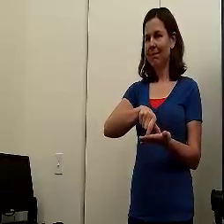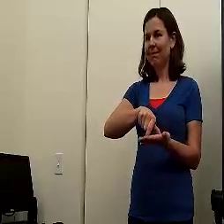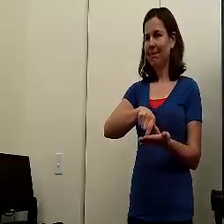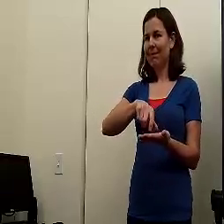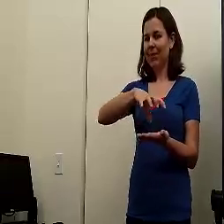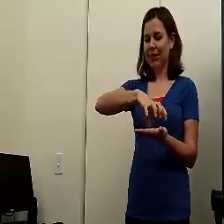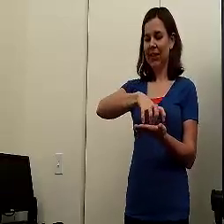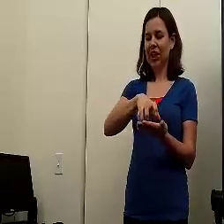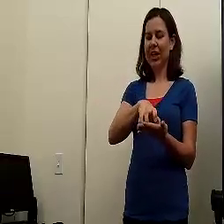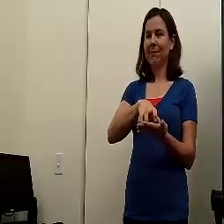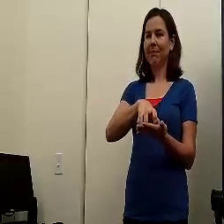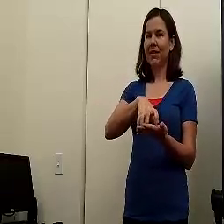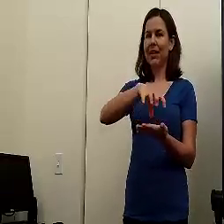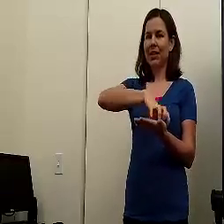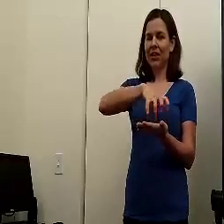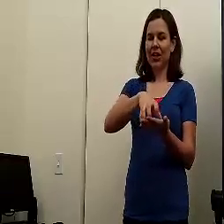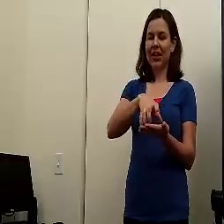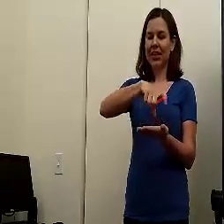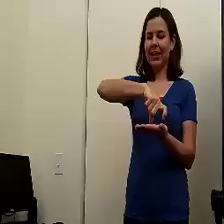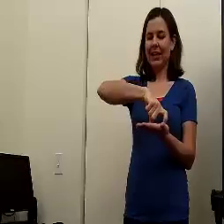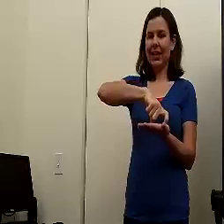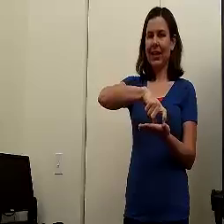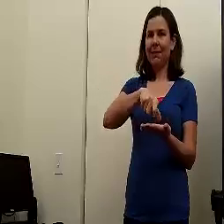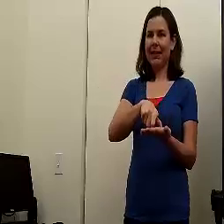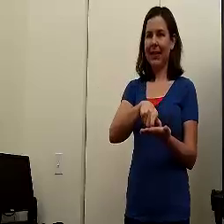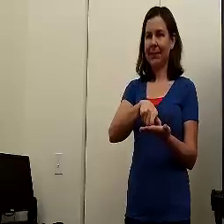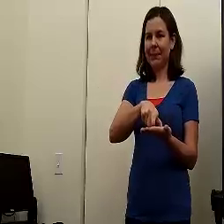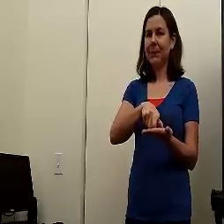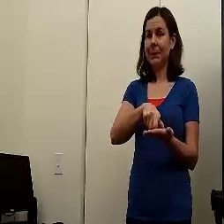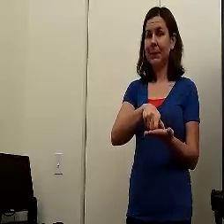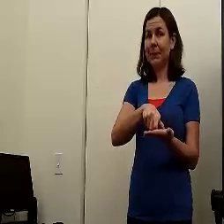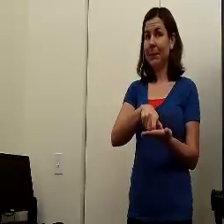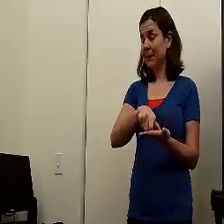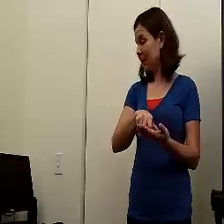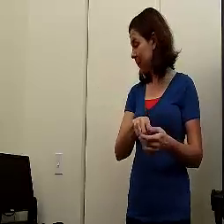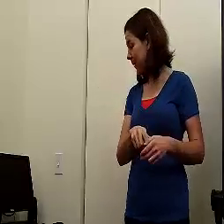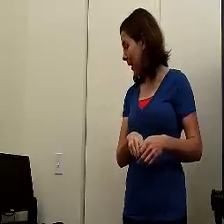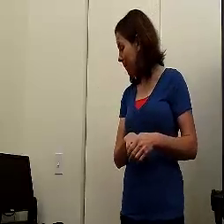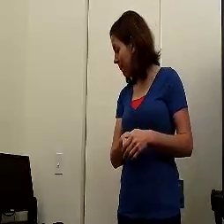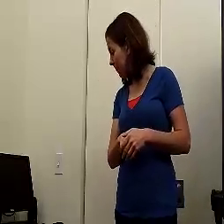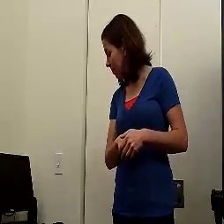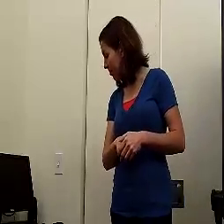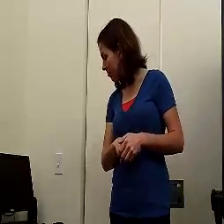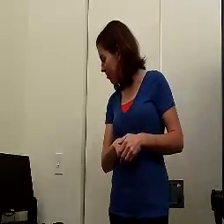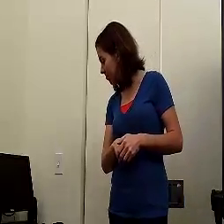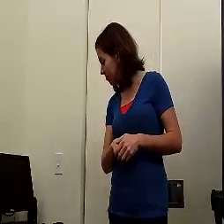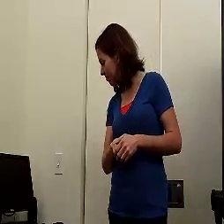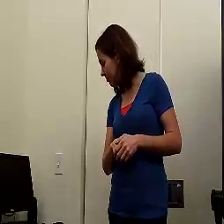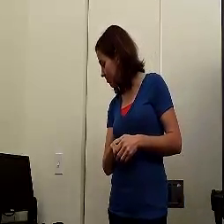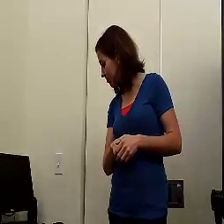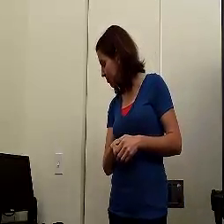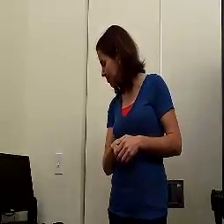Yeah. Versus cookie. Okay. So Thank cookie you. and biscuit. Two hands Okay. That's good. versus- Not sure I've made that distinction before.